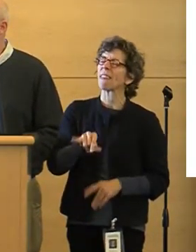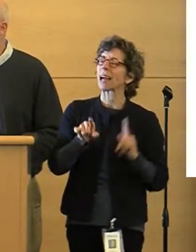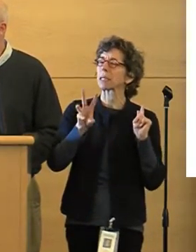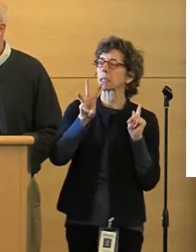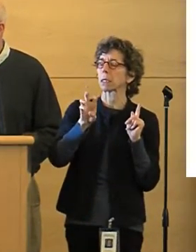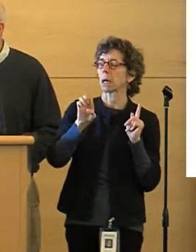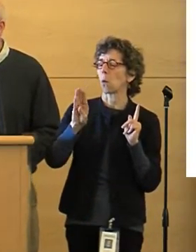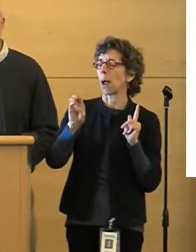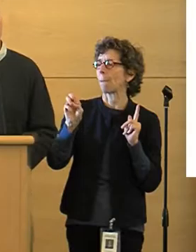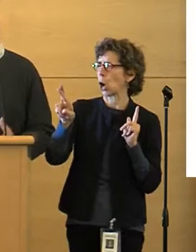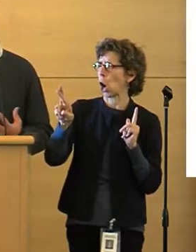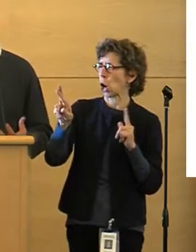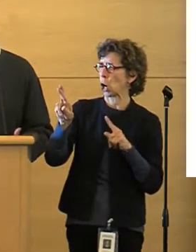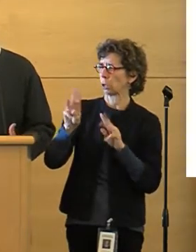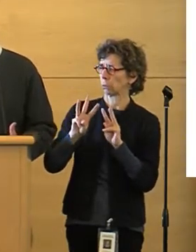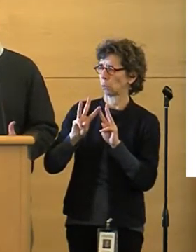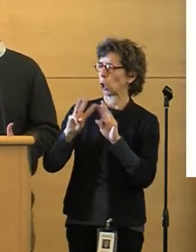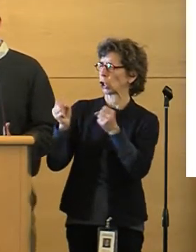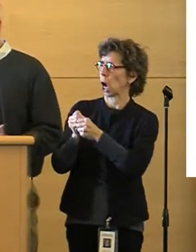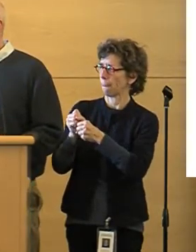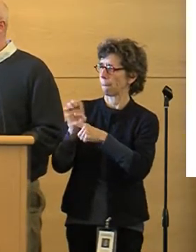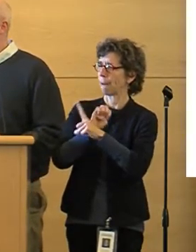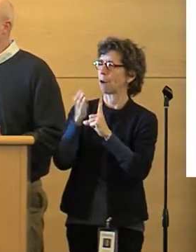transcript would give them access to the content.